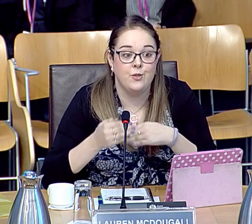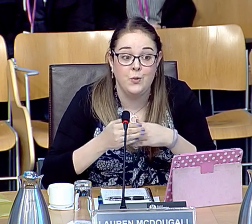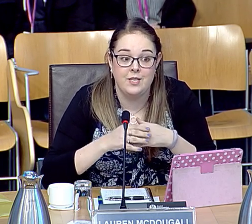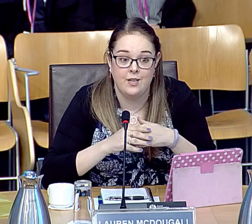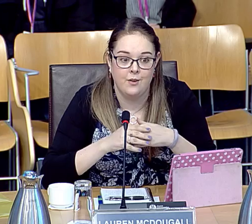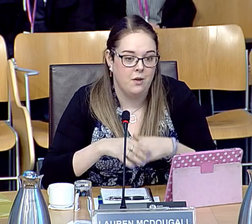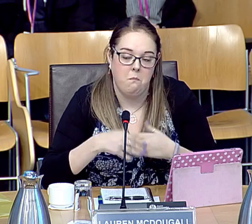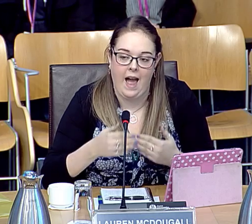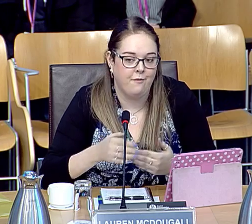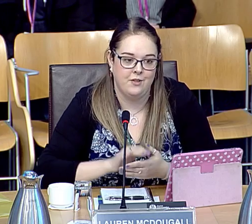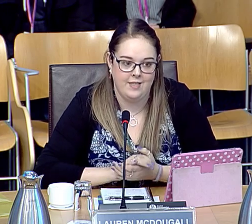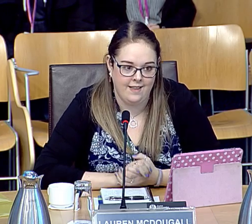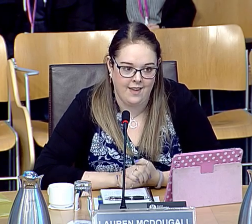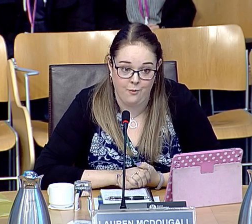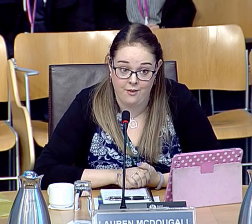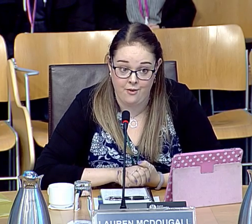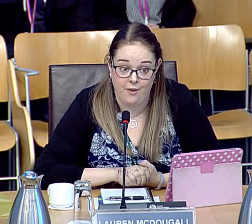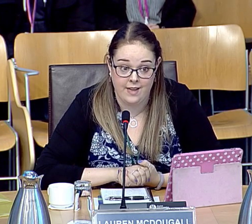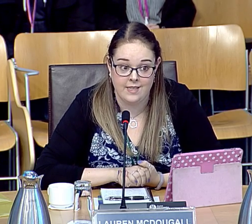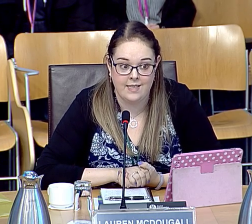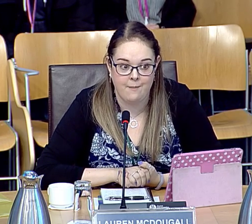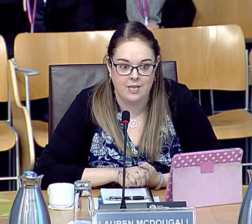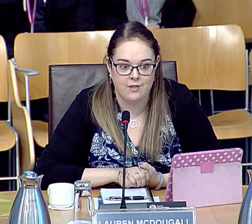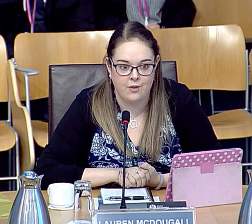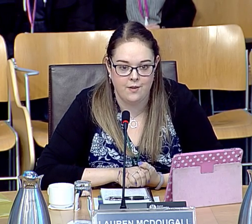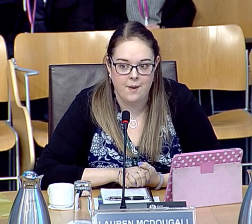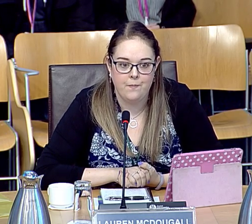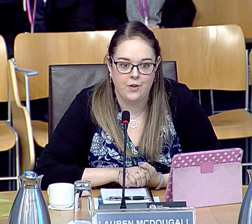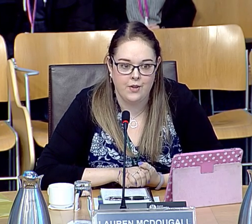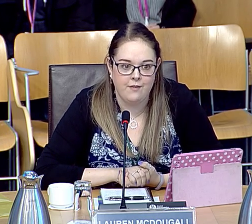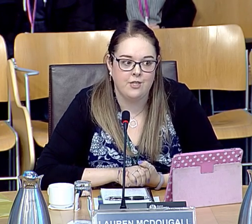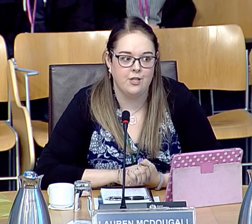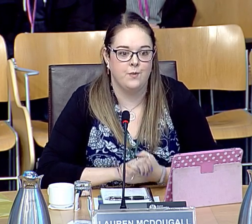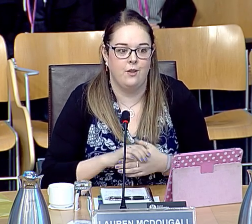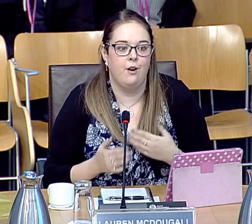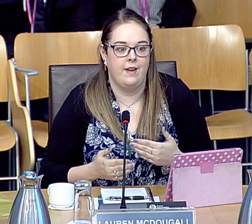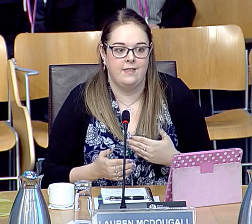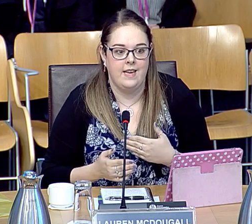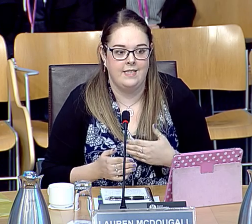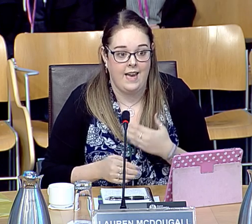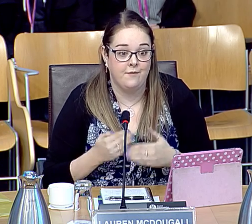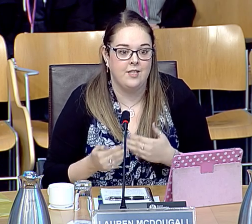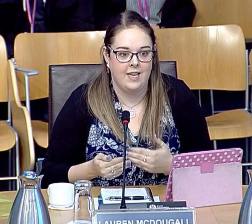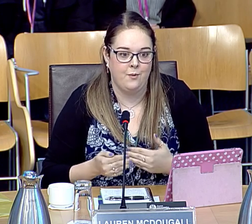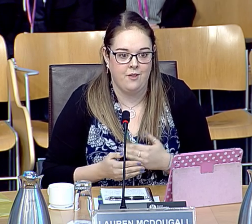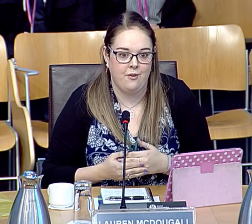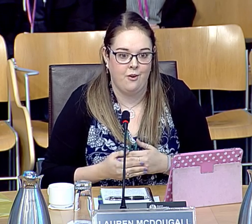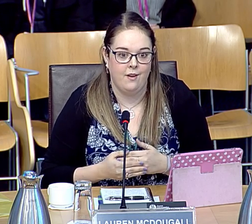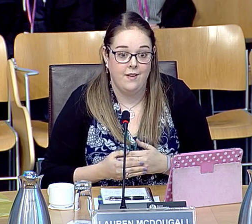told until after the deadline whether or not that's accepted. So you're leaving students with a lot of anxiety. They have to decide whether or not